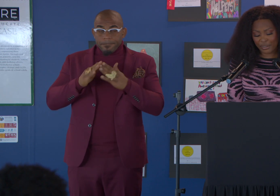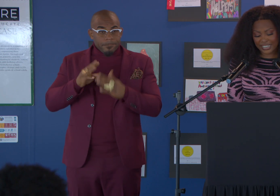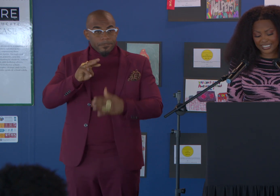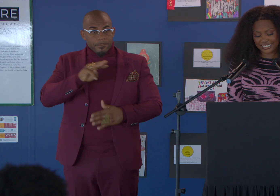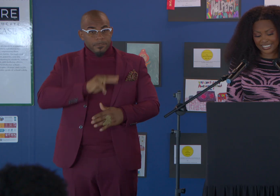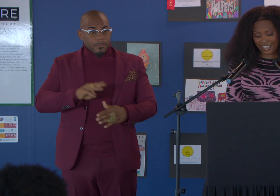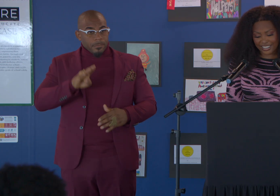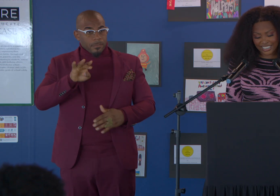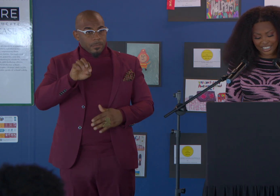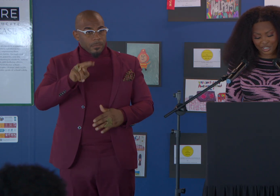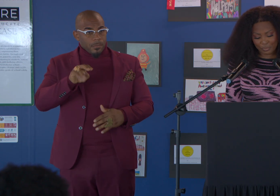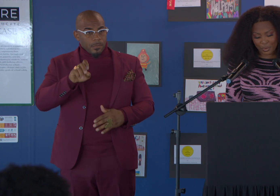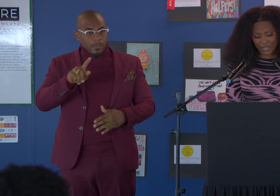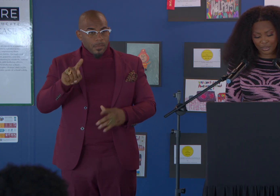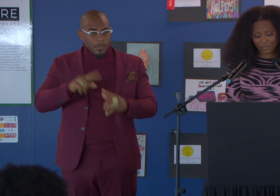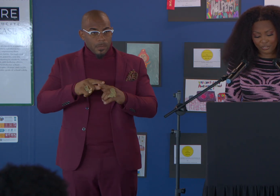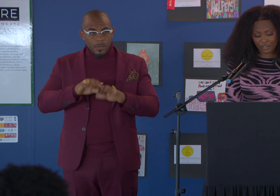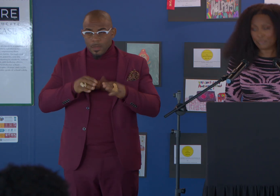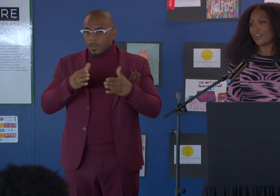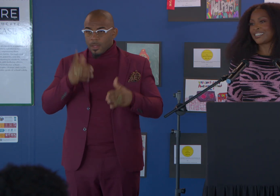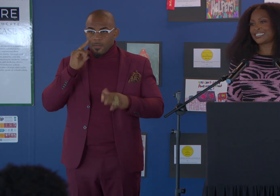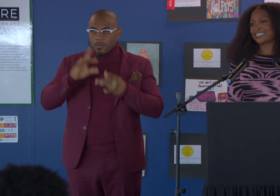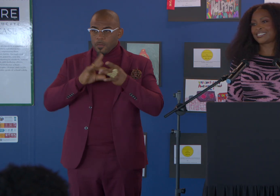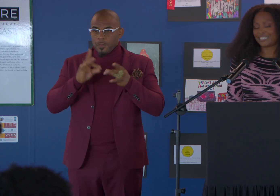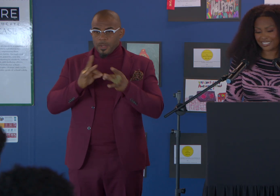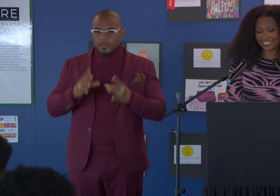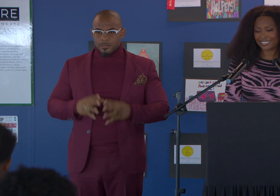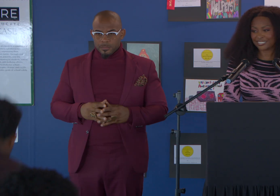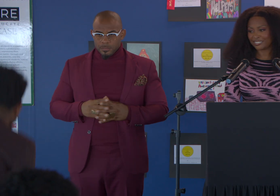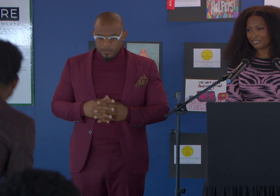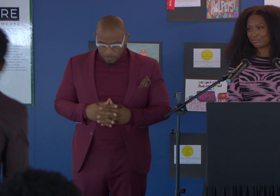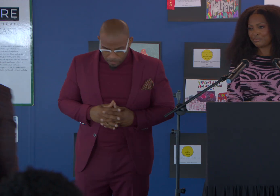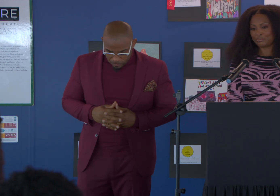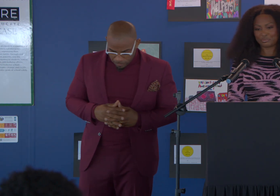Mayor Brandon Scott to the podium for remarks.